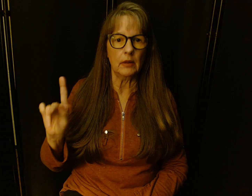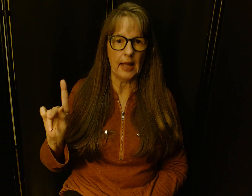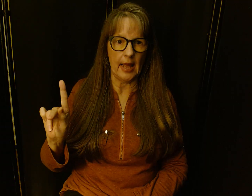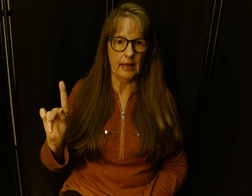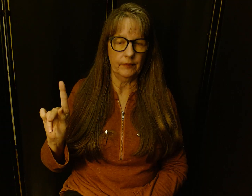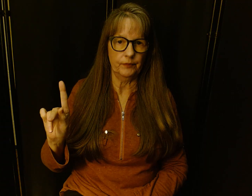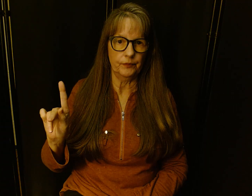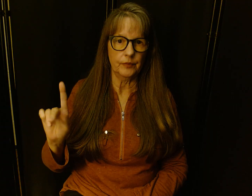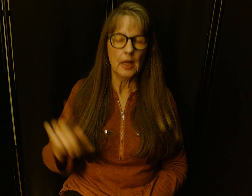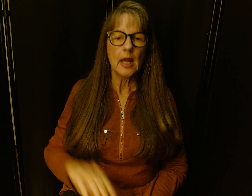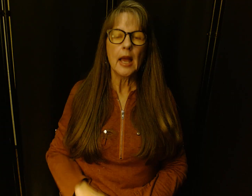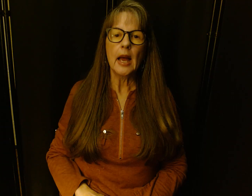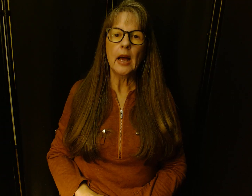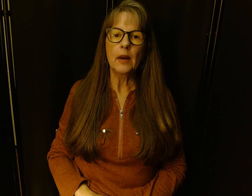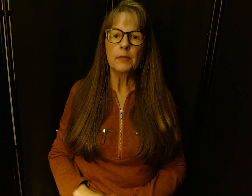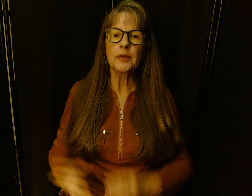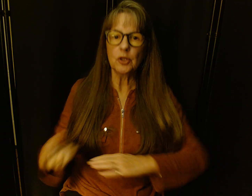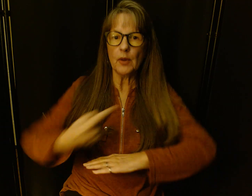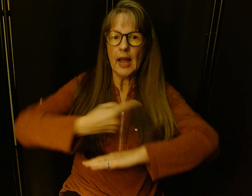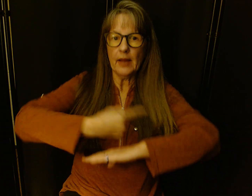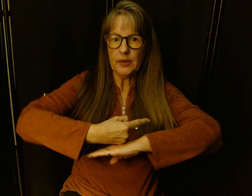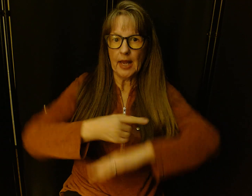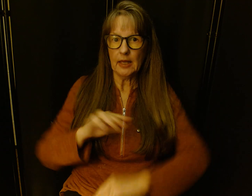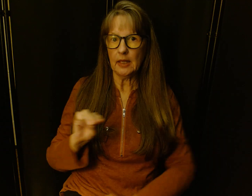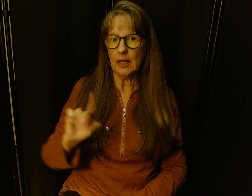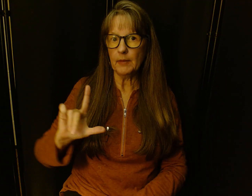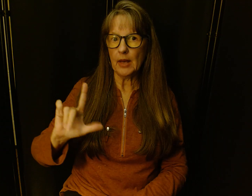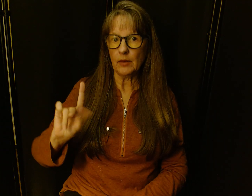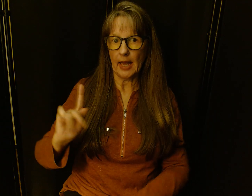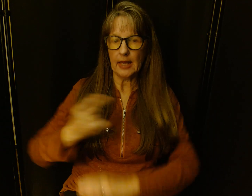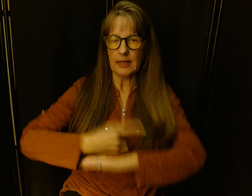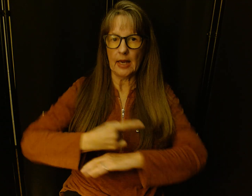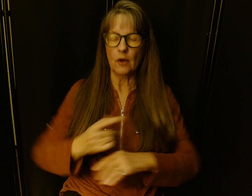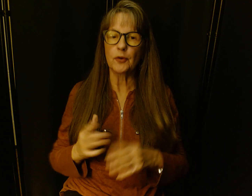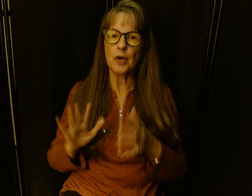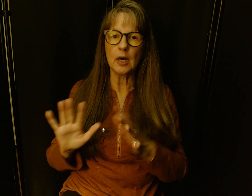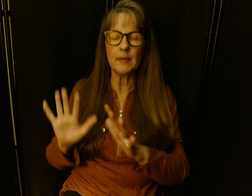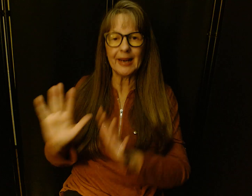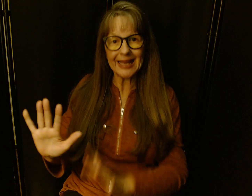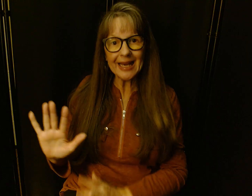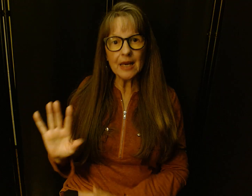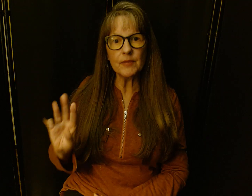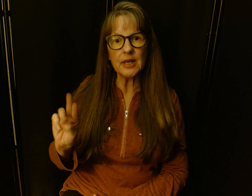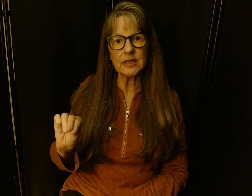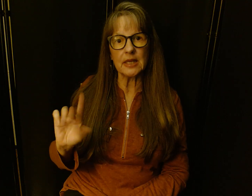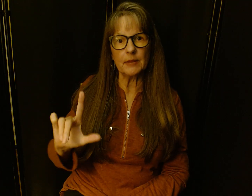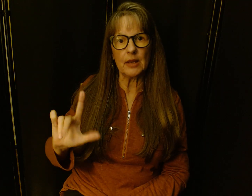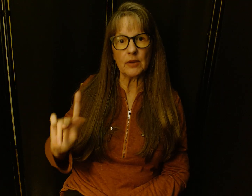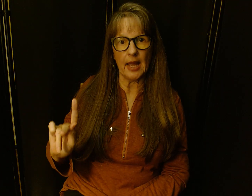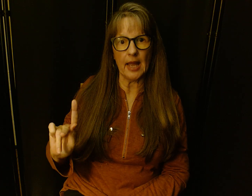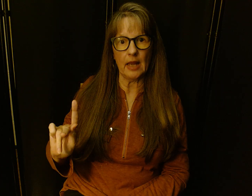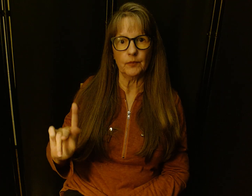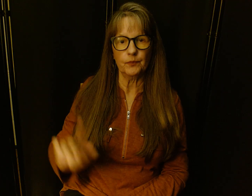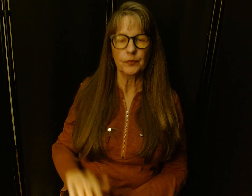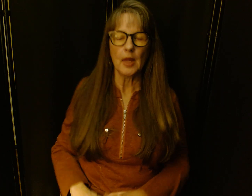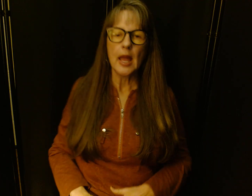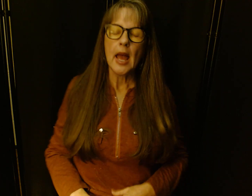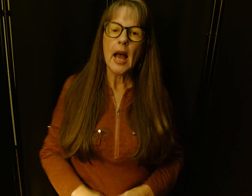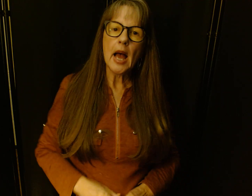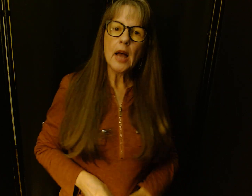MLK. But then you add the day, MLK Day. Or if you're talking about him, then it's MLK.